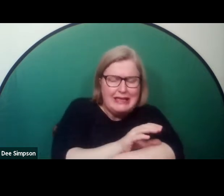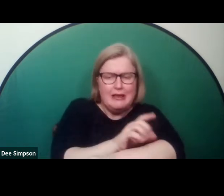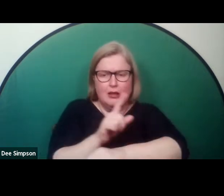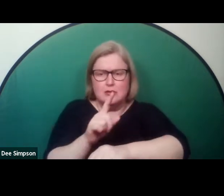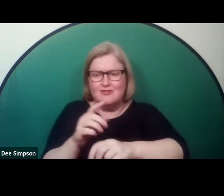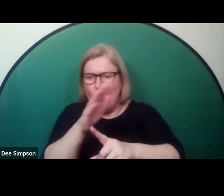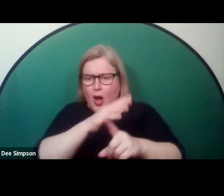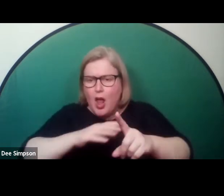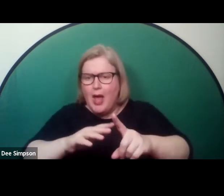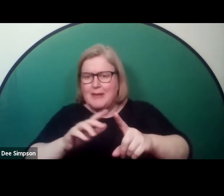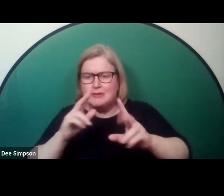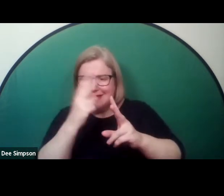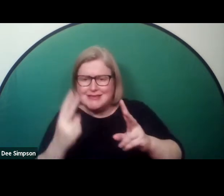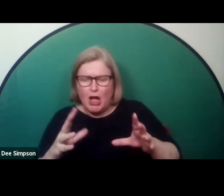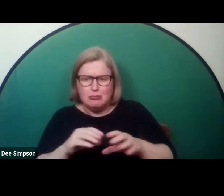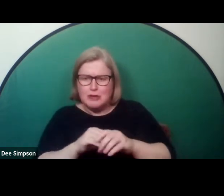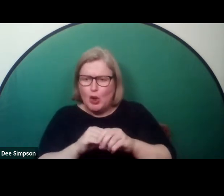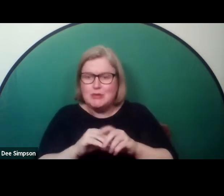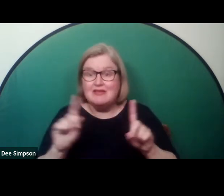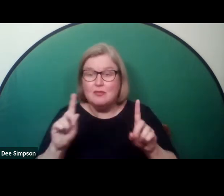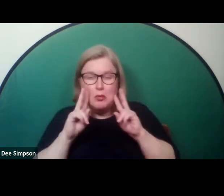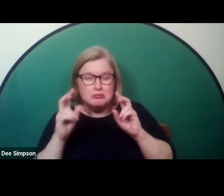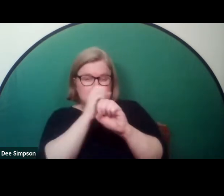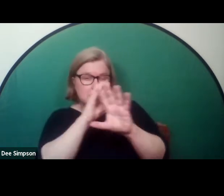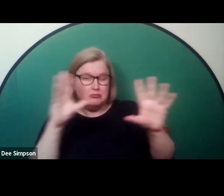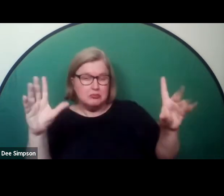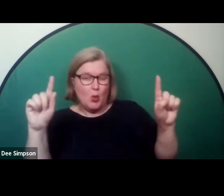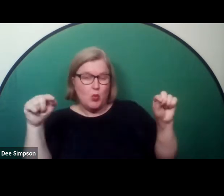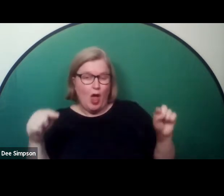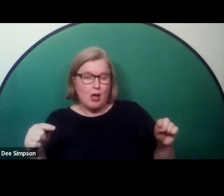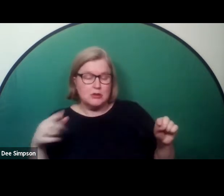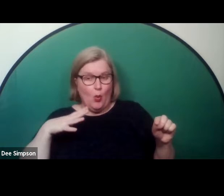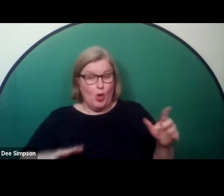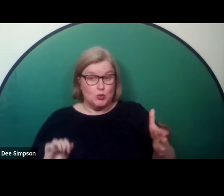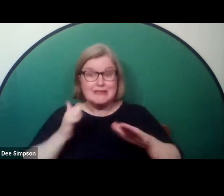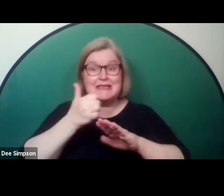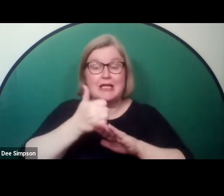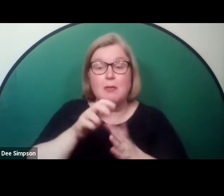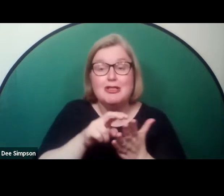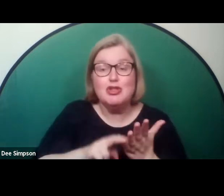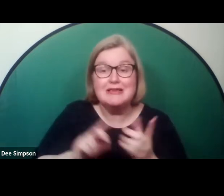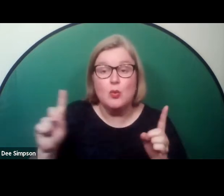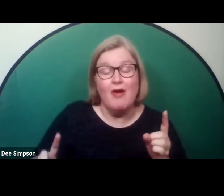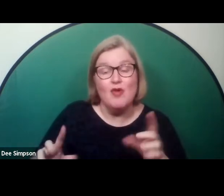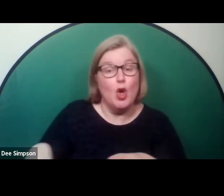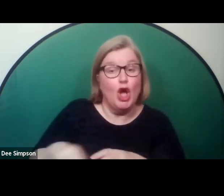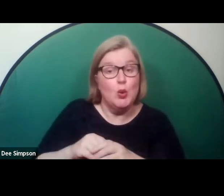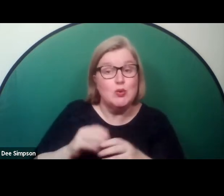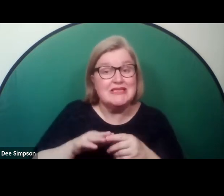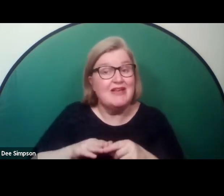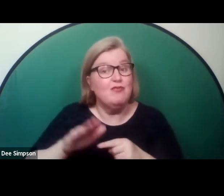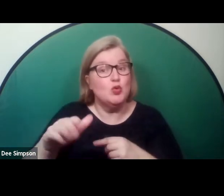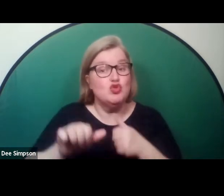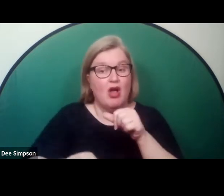look like. And this is so that we can create an agenda for a more inclusive future. If inclusive design